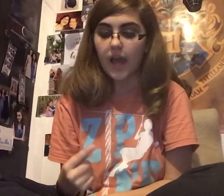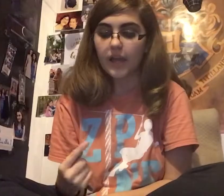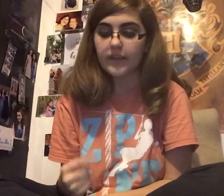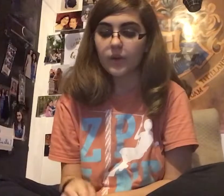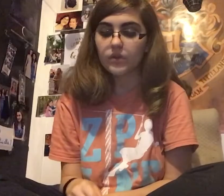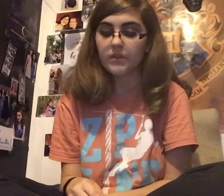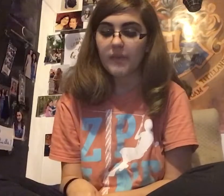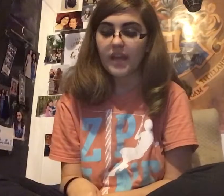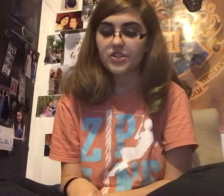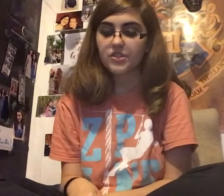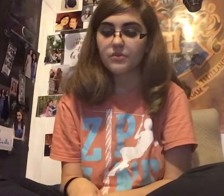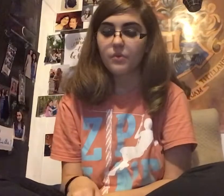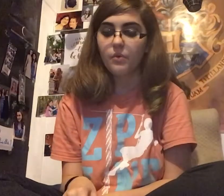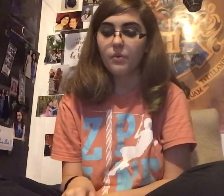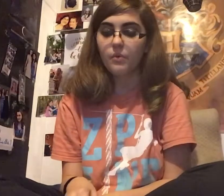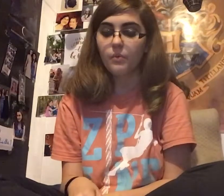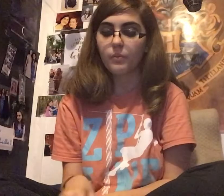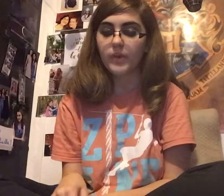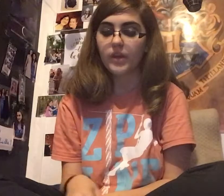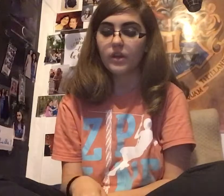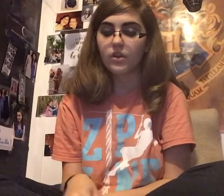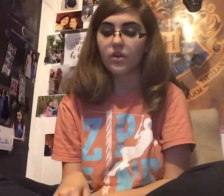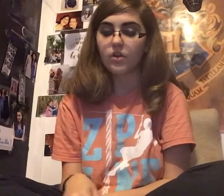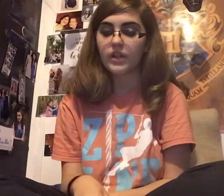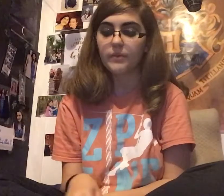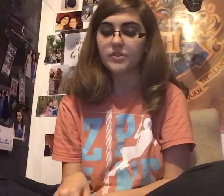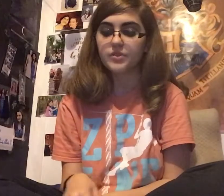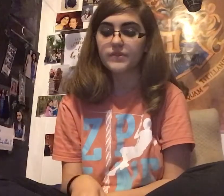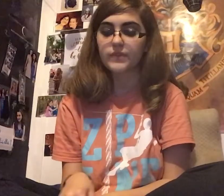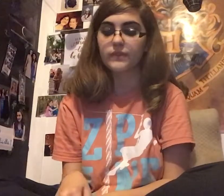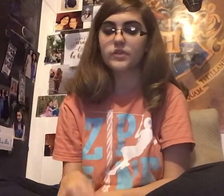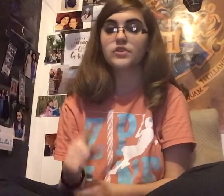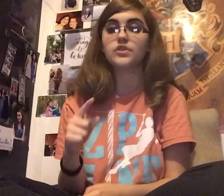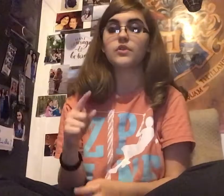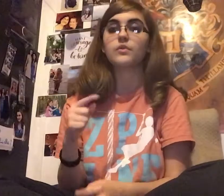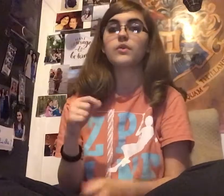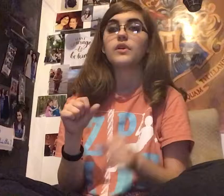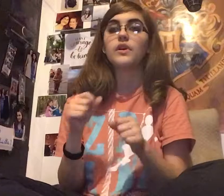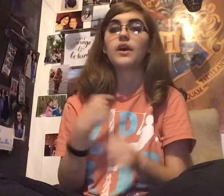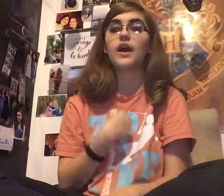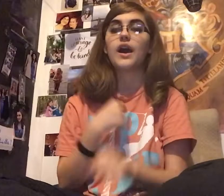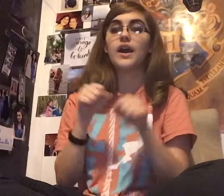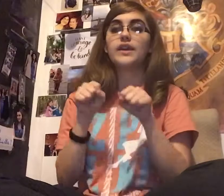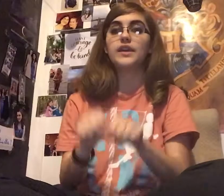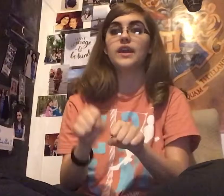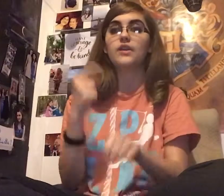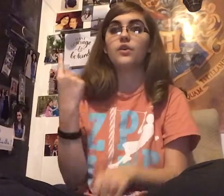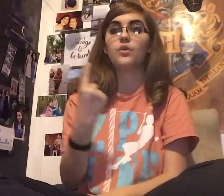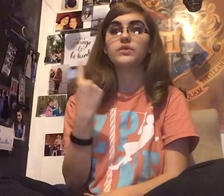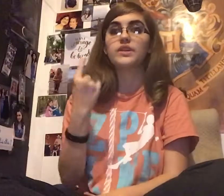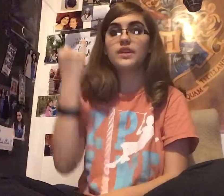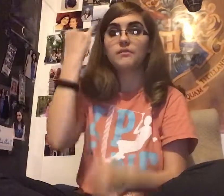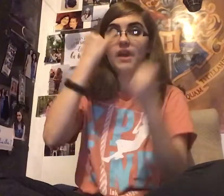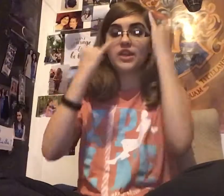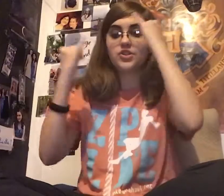I can only imagine when all I would do is forever. So, I can only